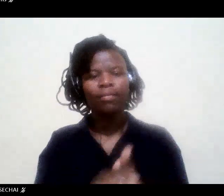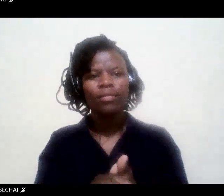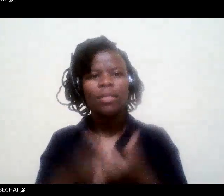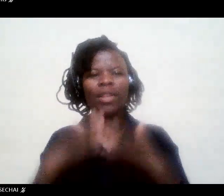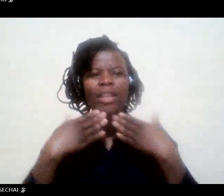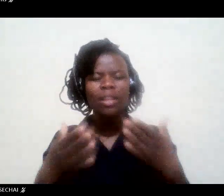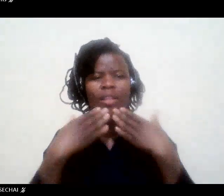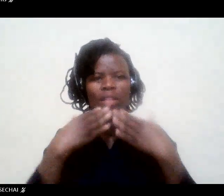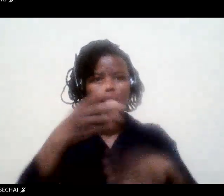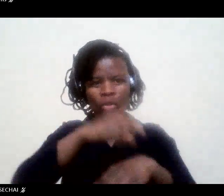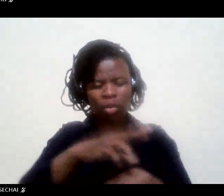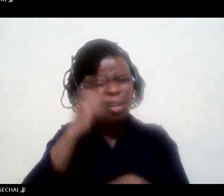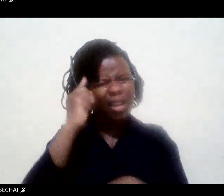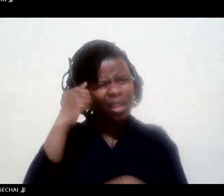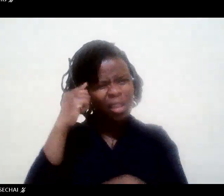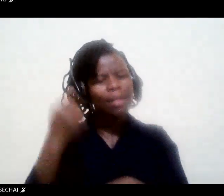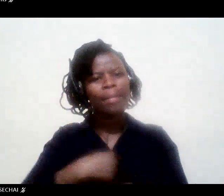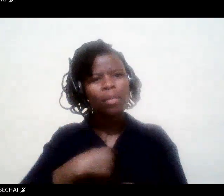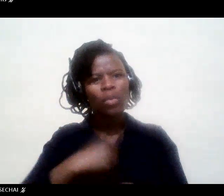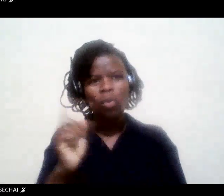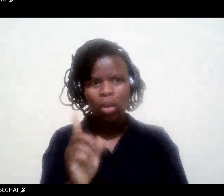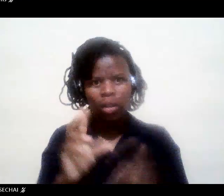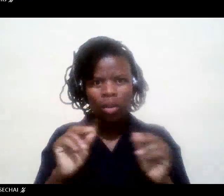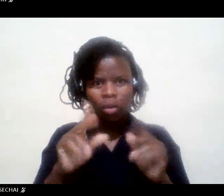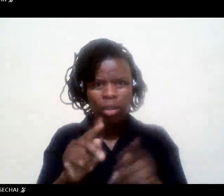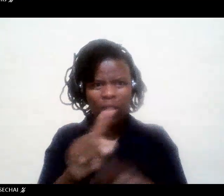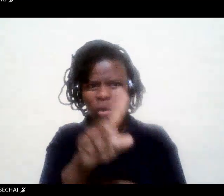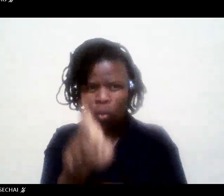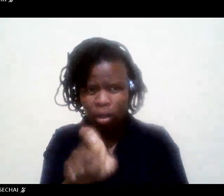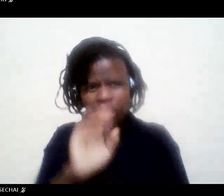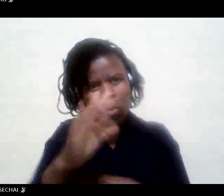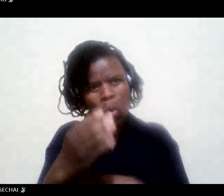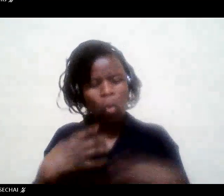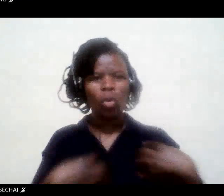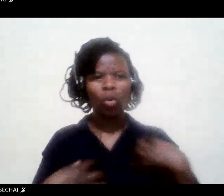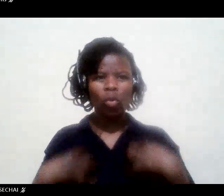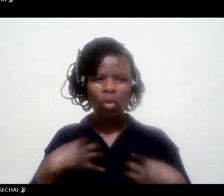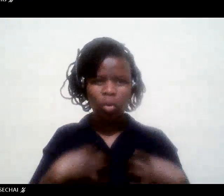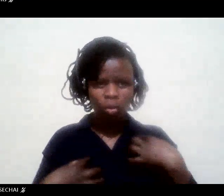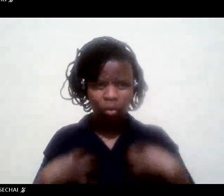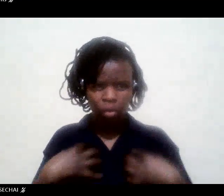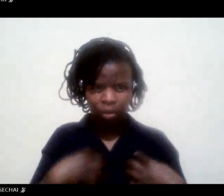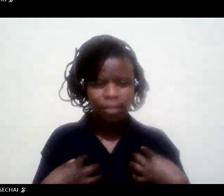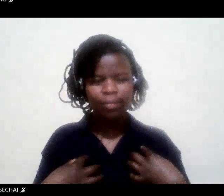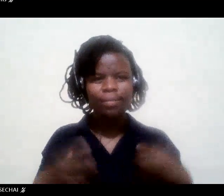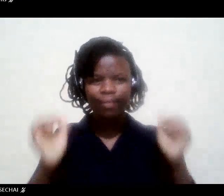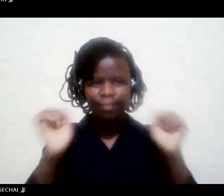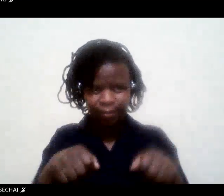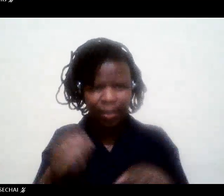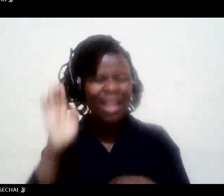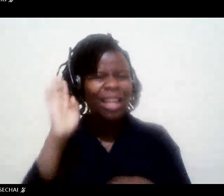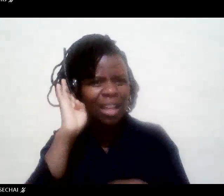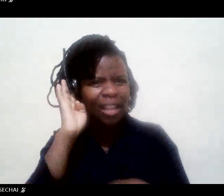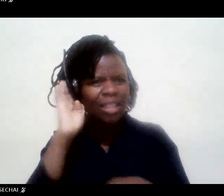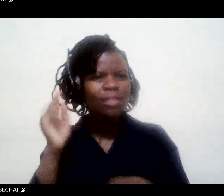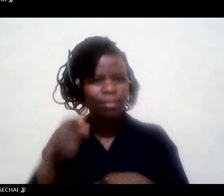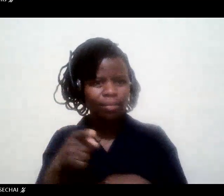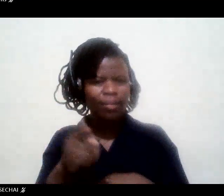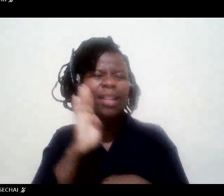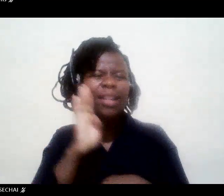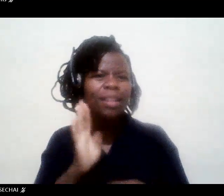think mine is just a question or a concern. Listening to Jabal, one of the